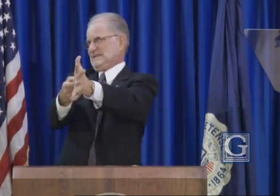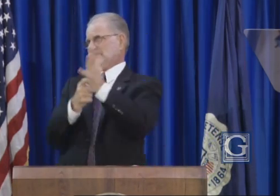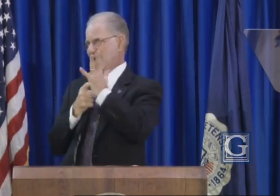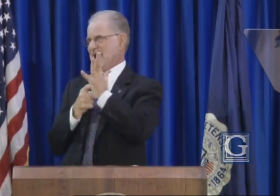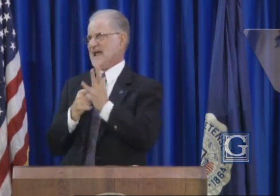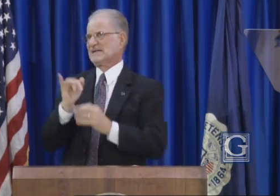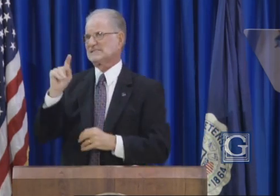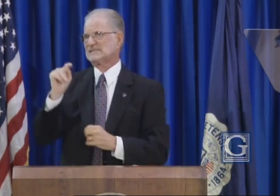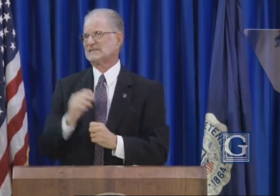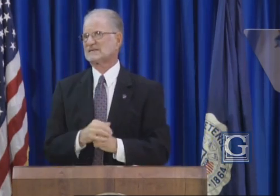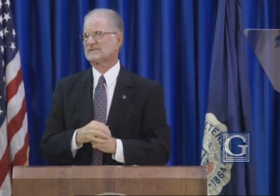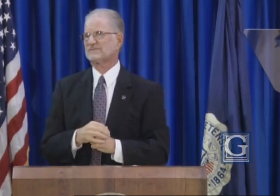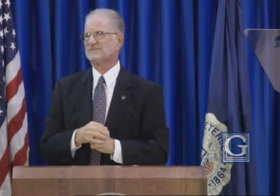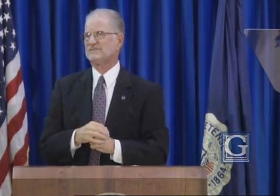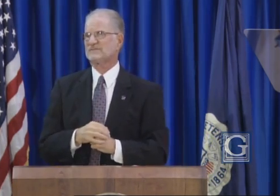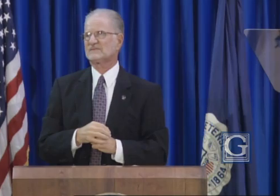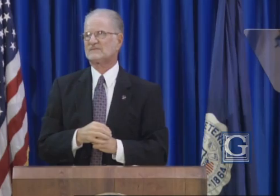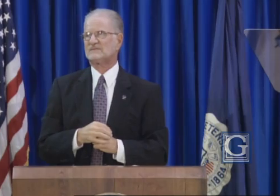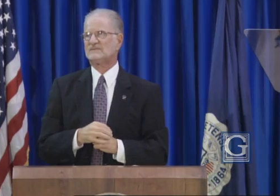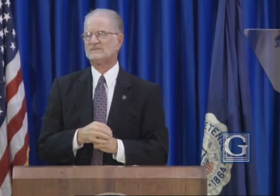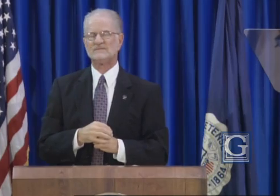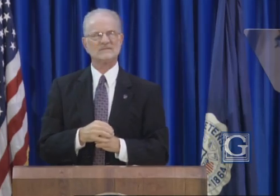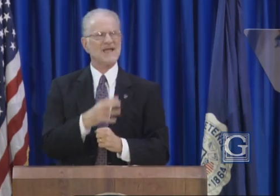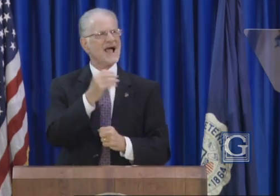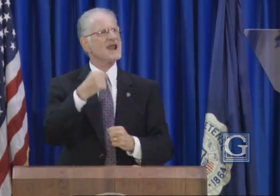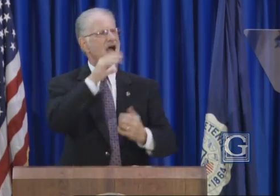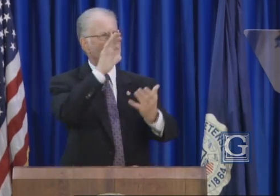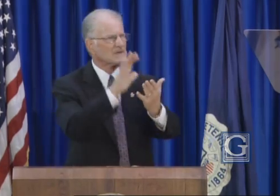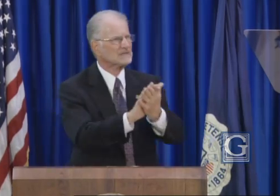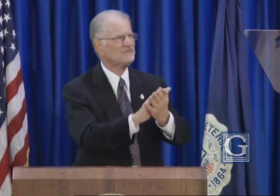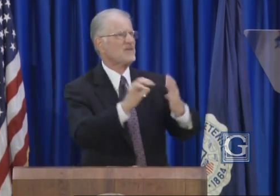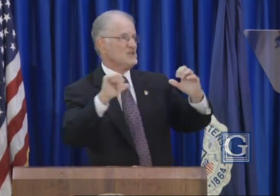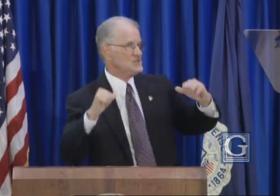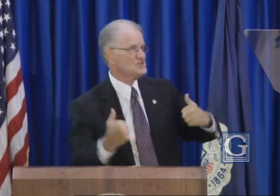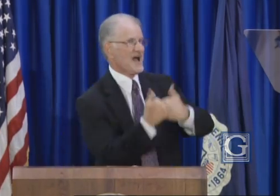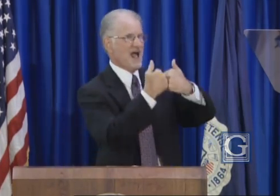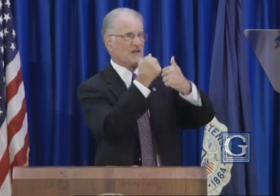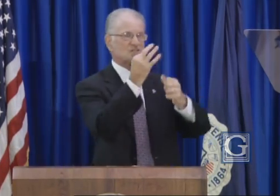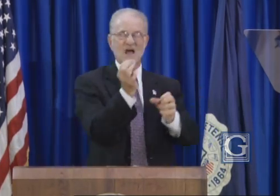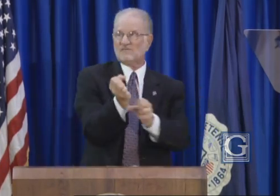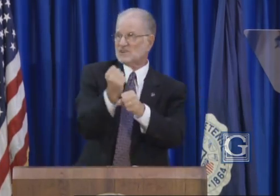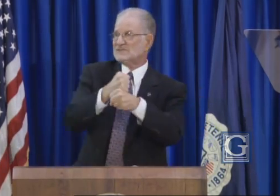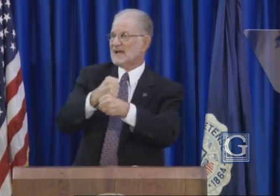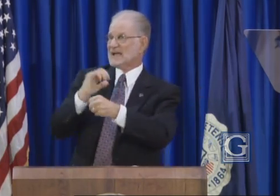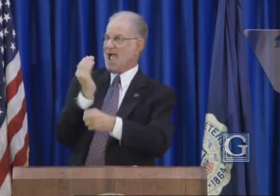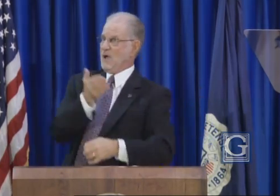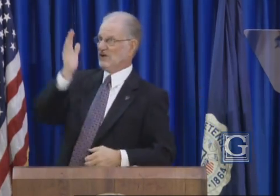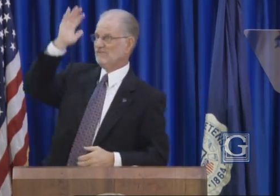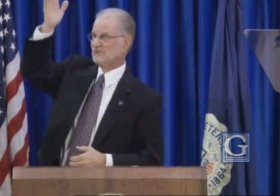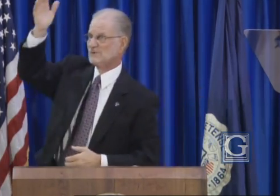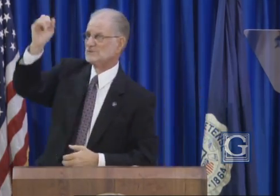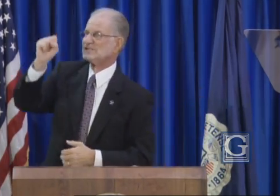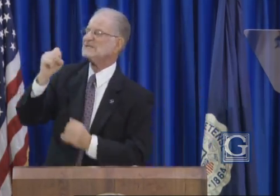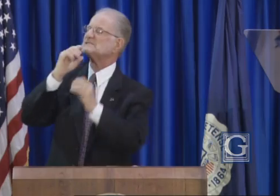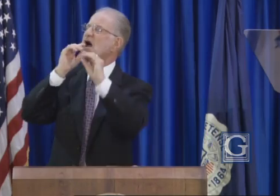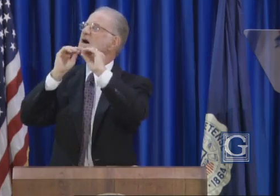I believe the future demands it. And I believe the challenge of creating our